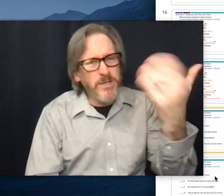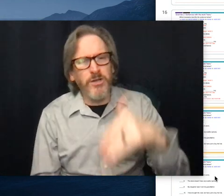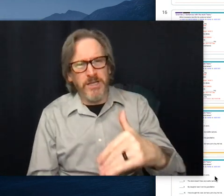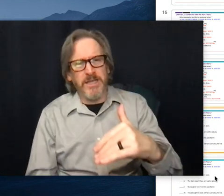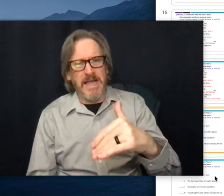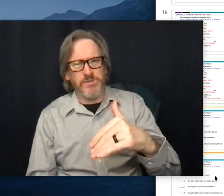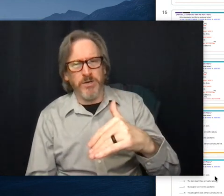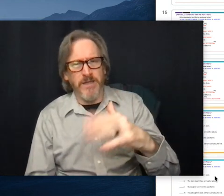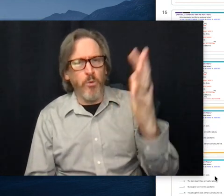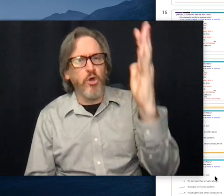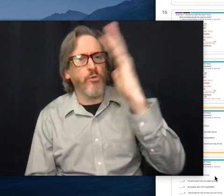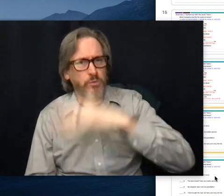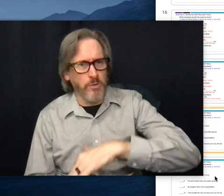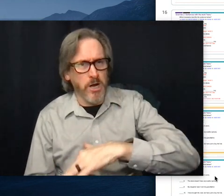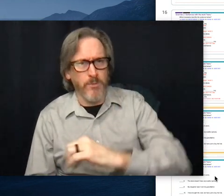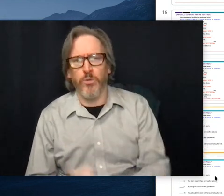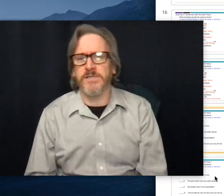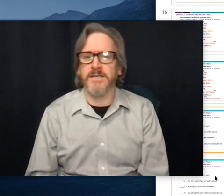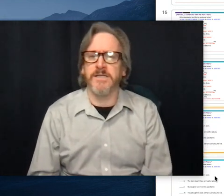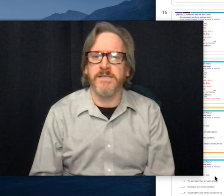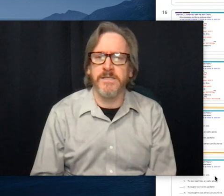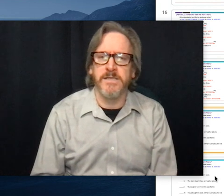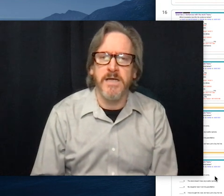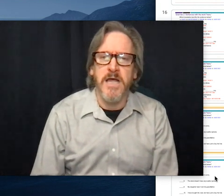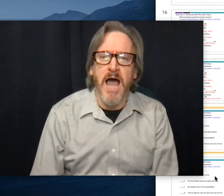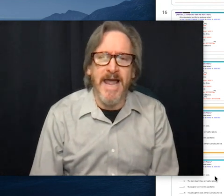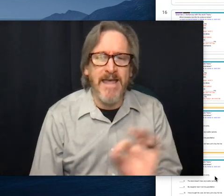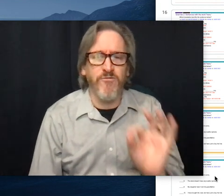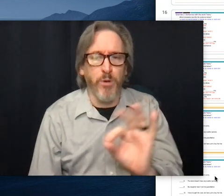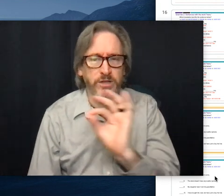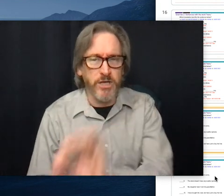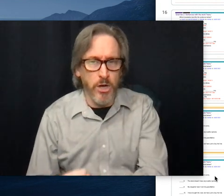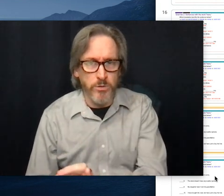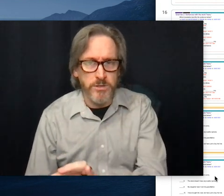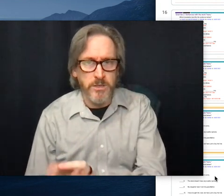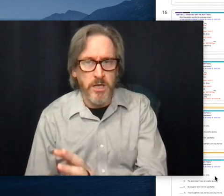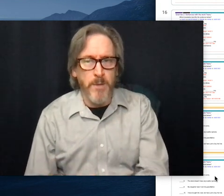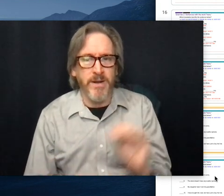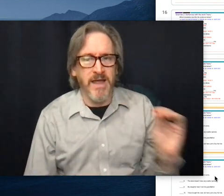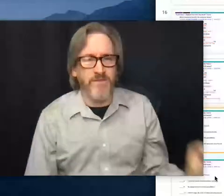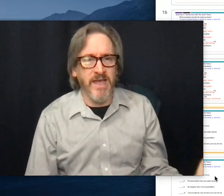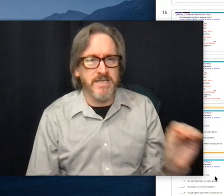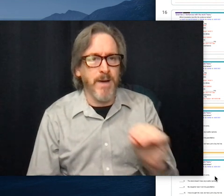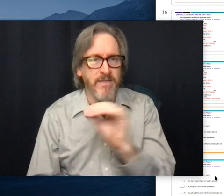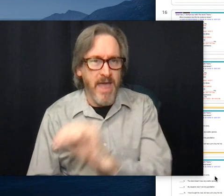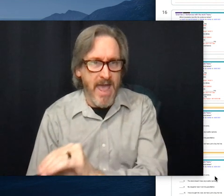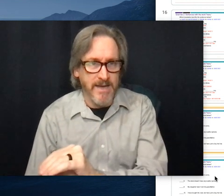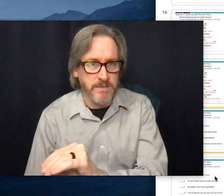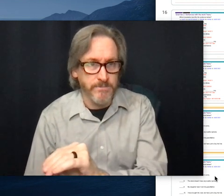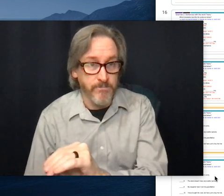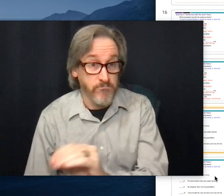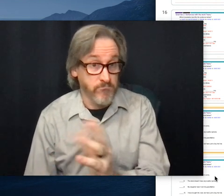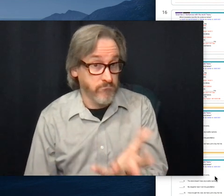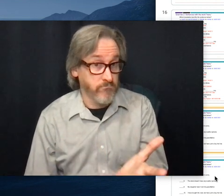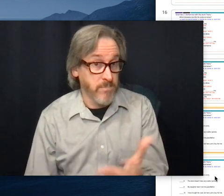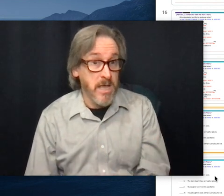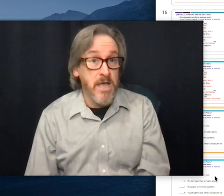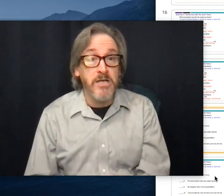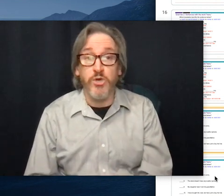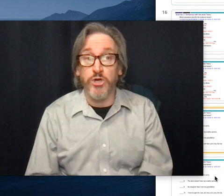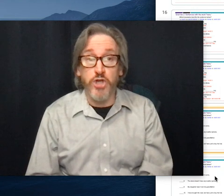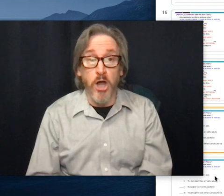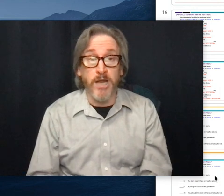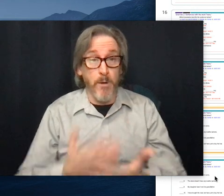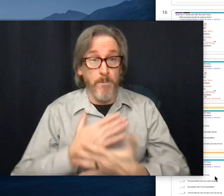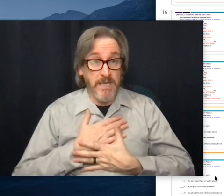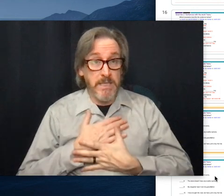Well, let me look at the last one, and then we'll go through a couple more sentences. I have bought the coat, but have yet to buy the hat.